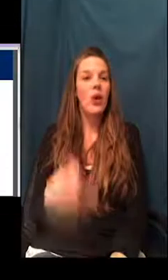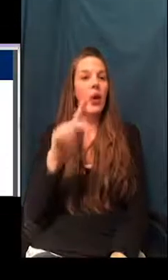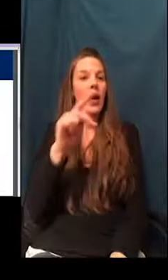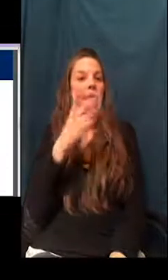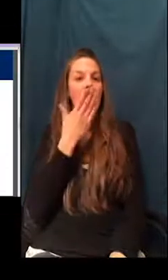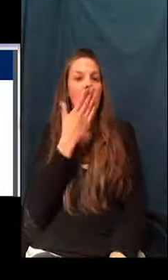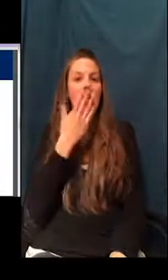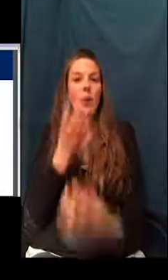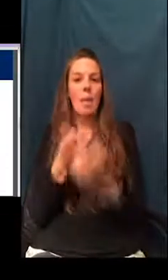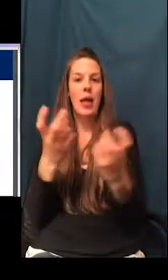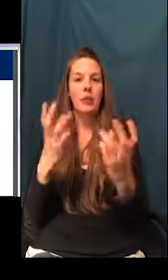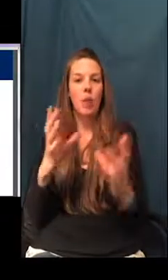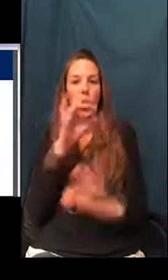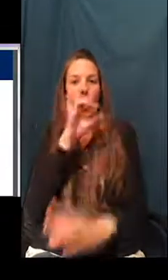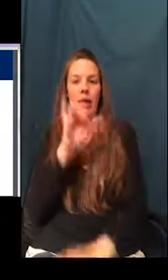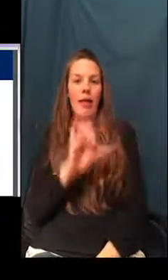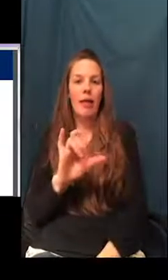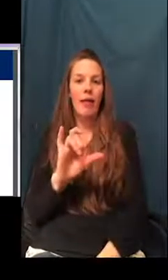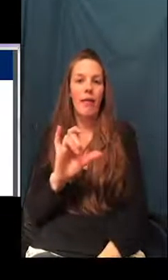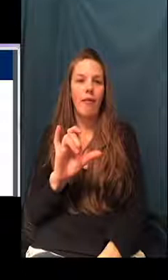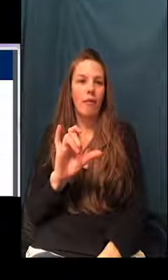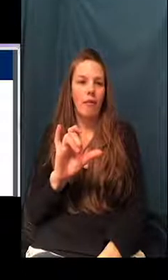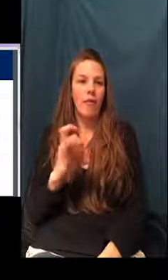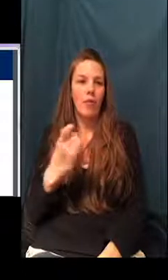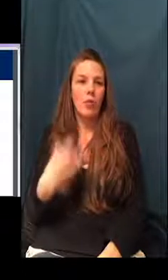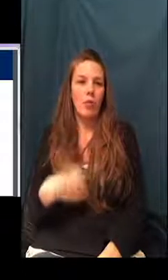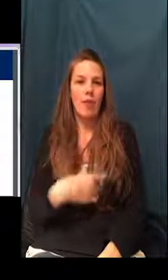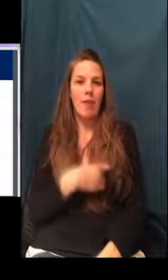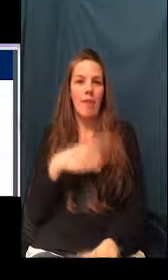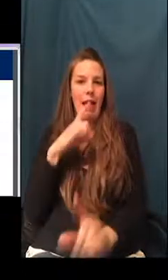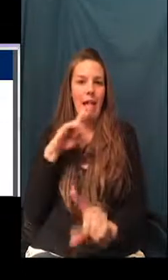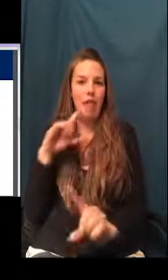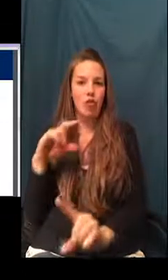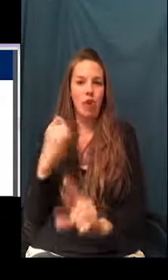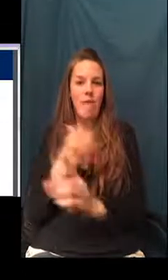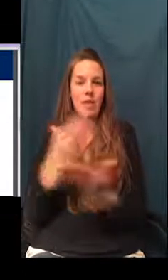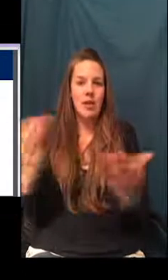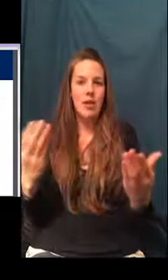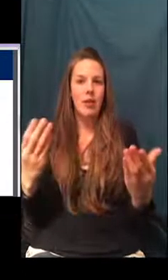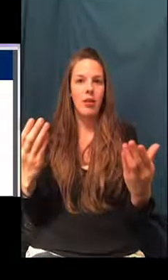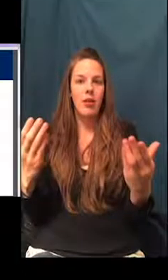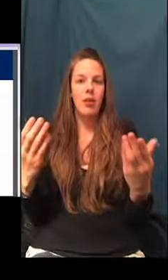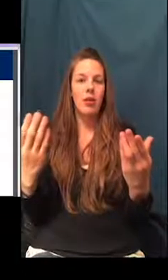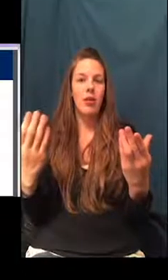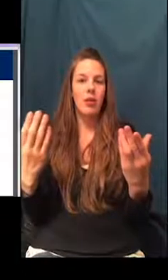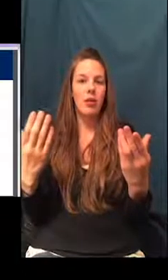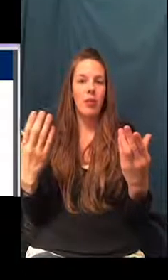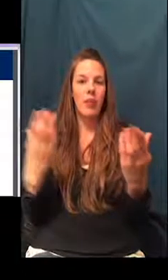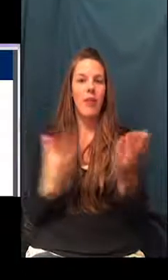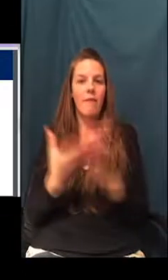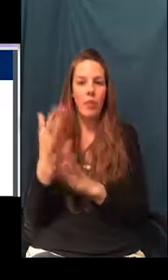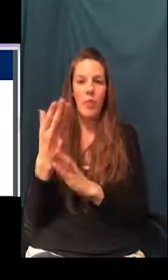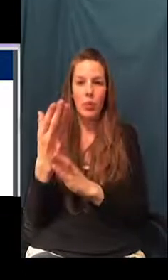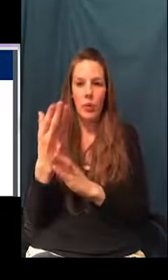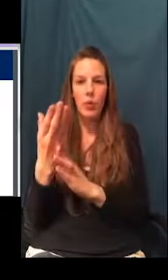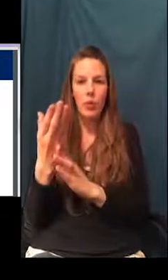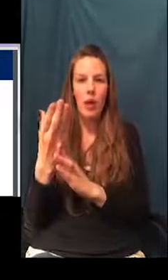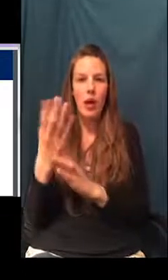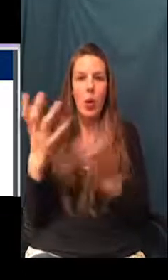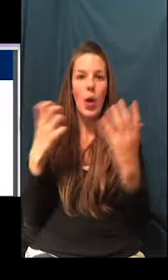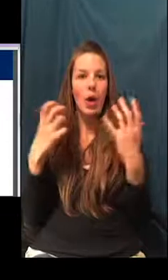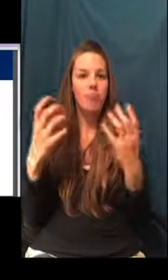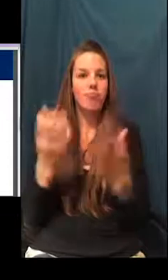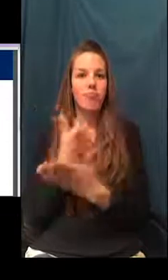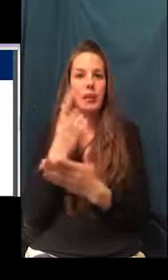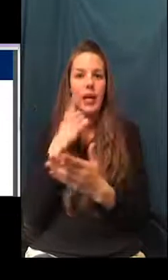Okay, thank you, panelists. It does look like we've answered all of the questions that have come through. I do want to